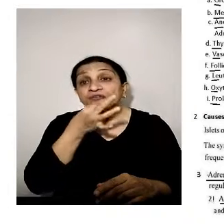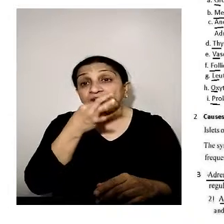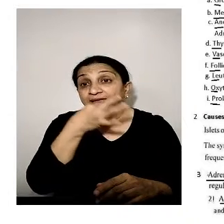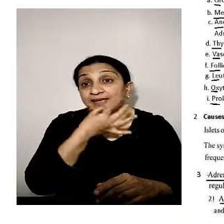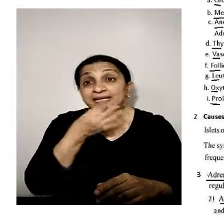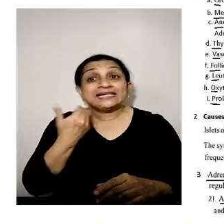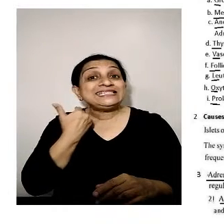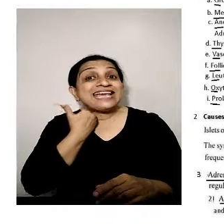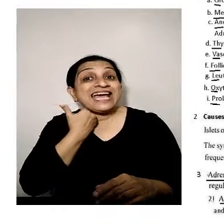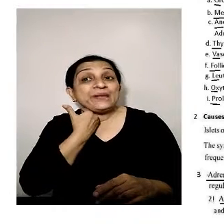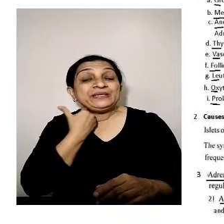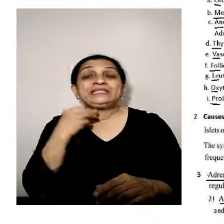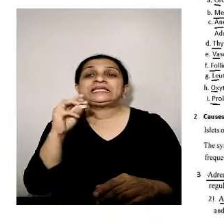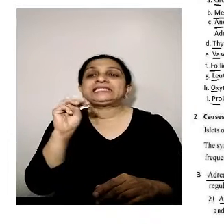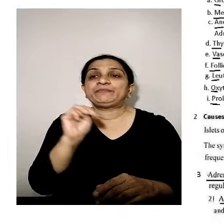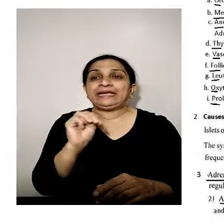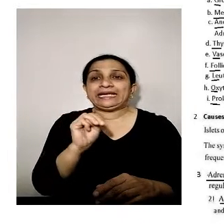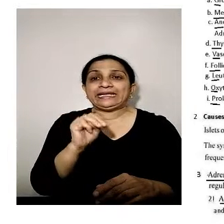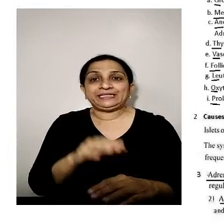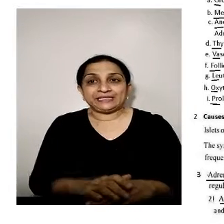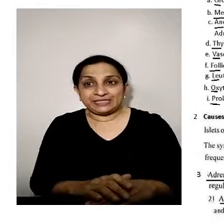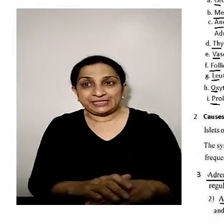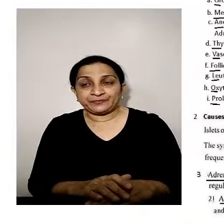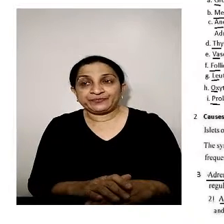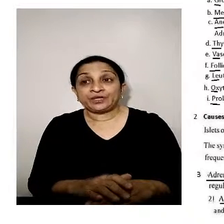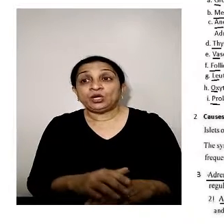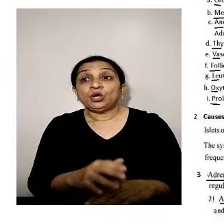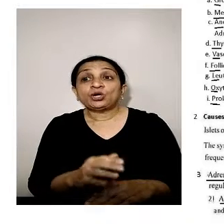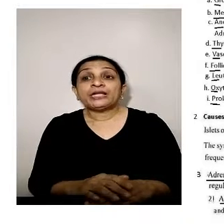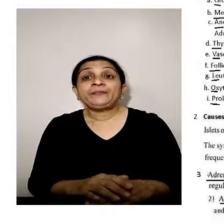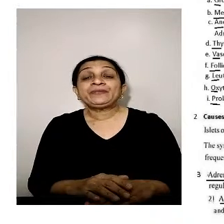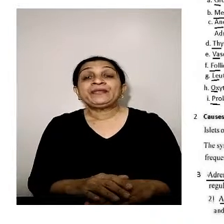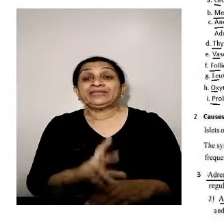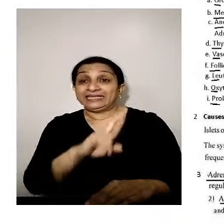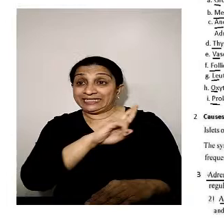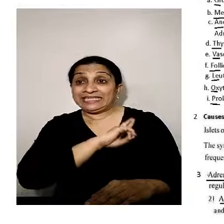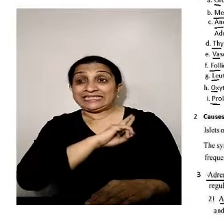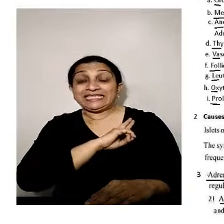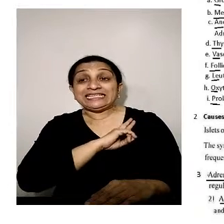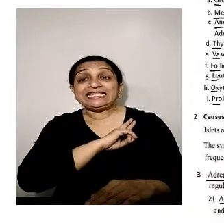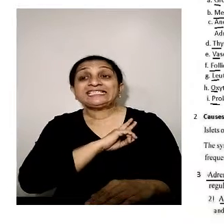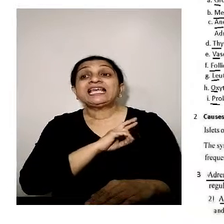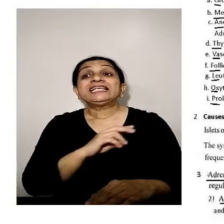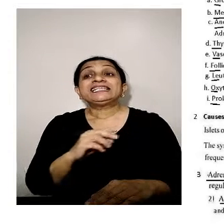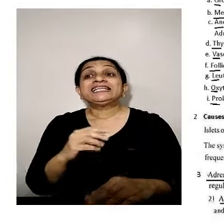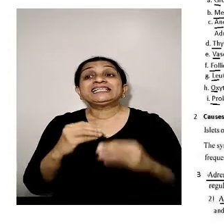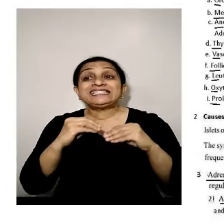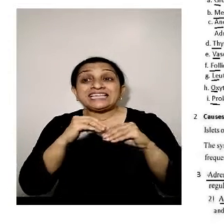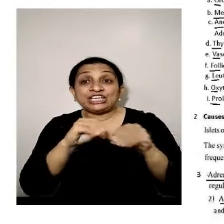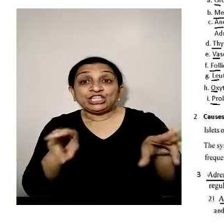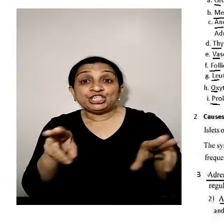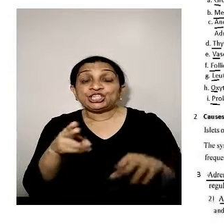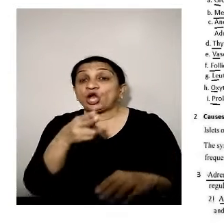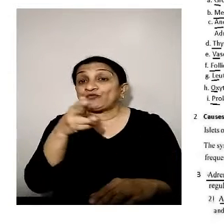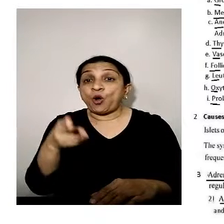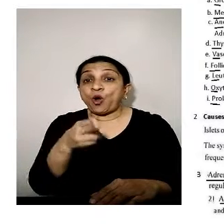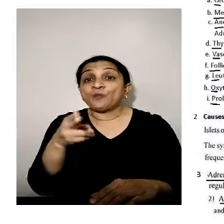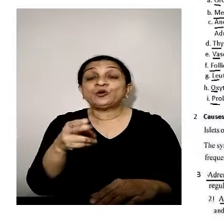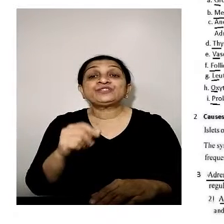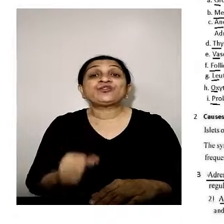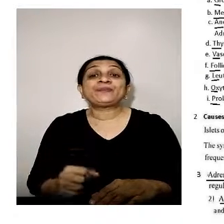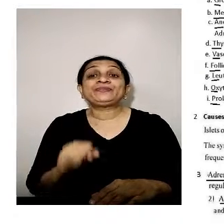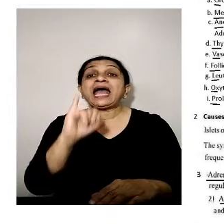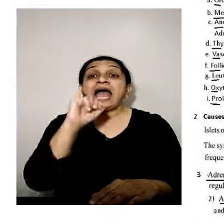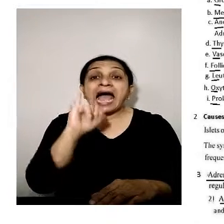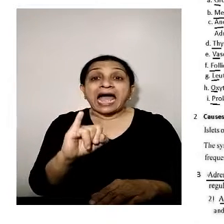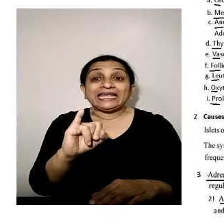of diabetes mellitus. Okay, the reason is the secretion of